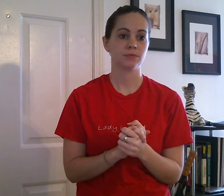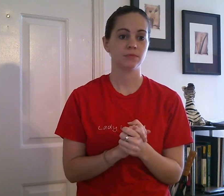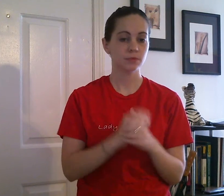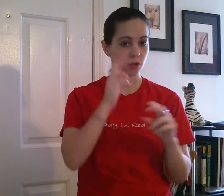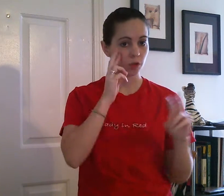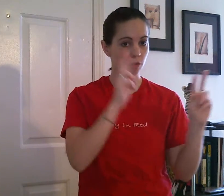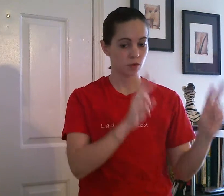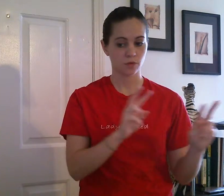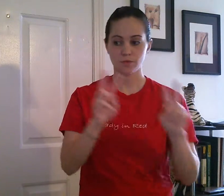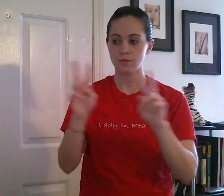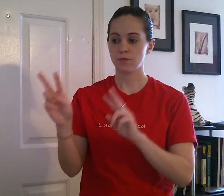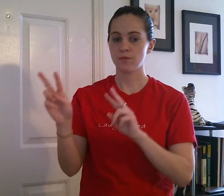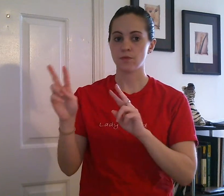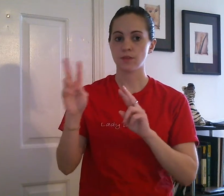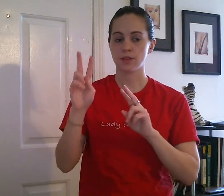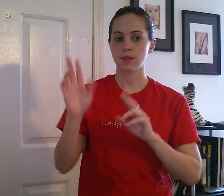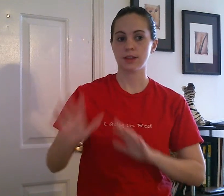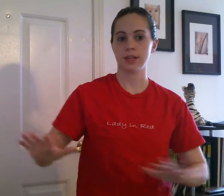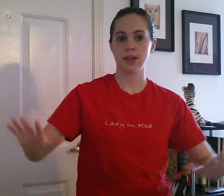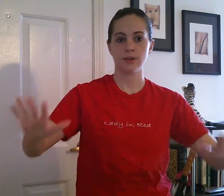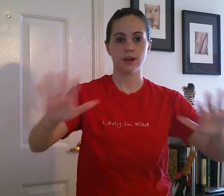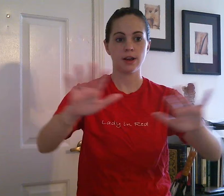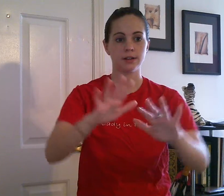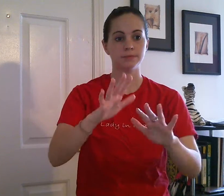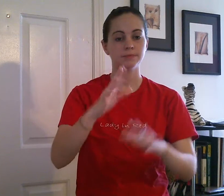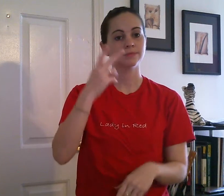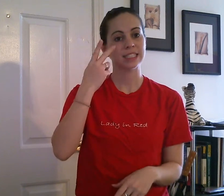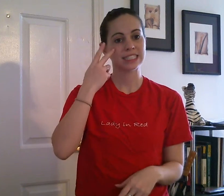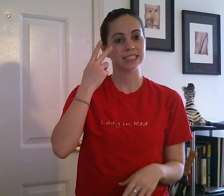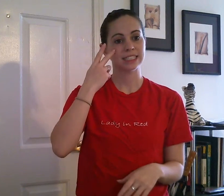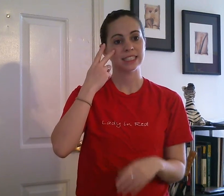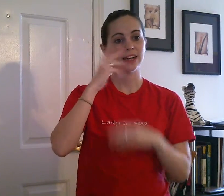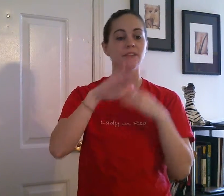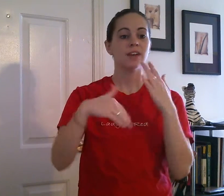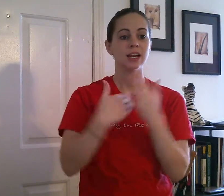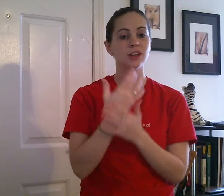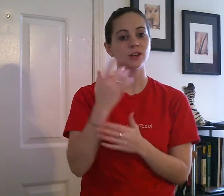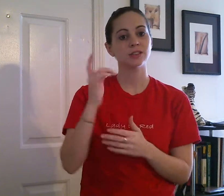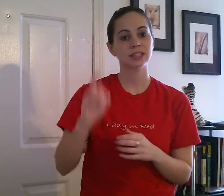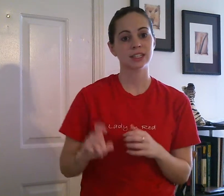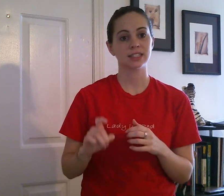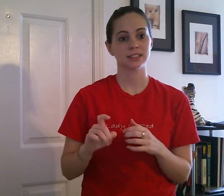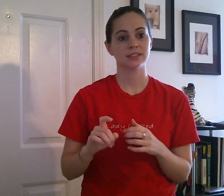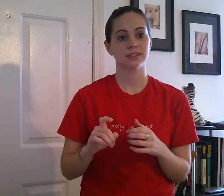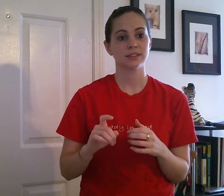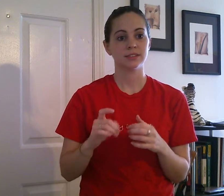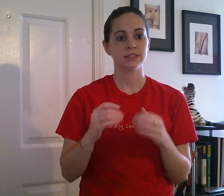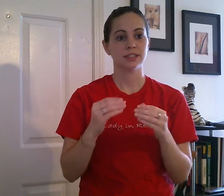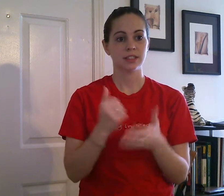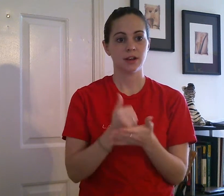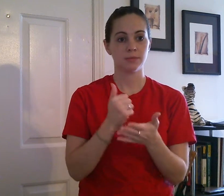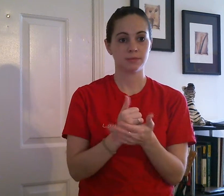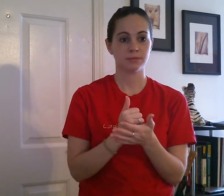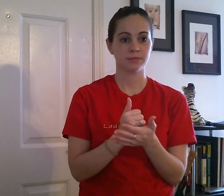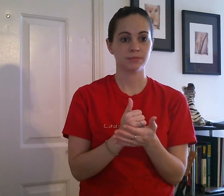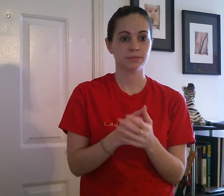apply. A more direct way to consider hazards is to look for scenarios that might occur. Some common